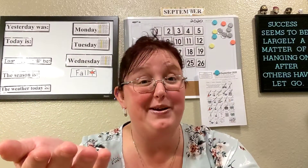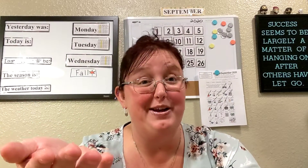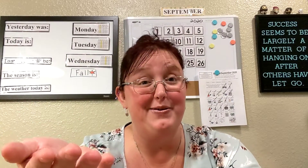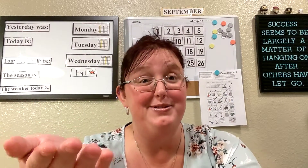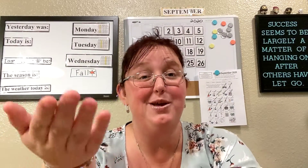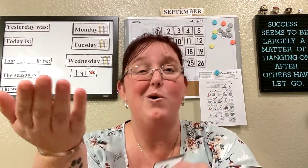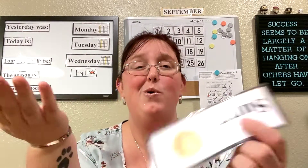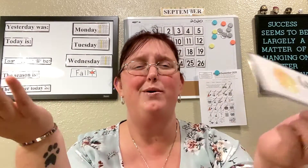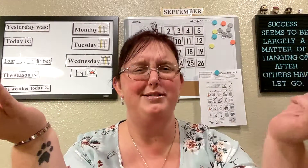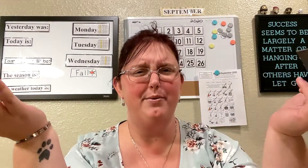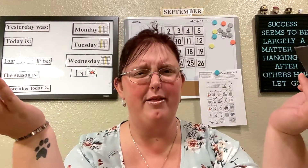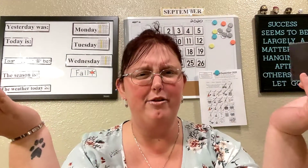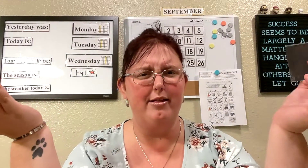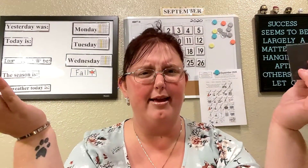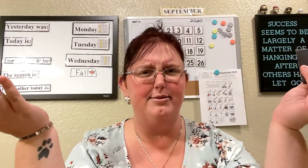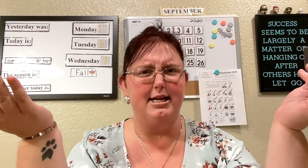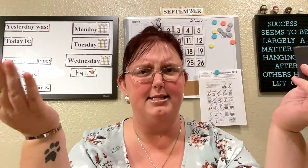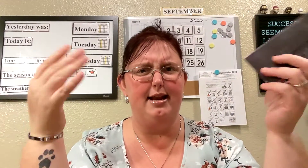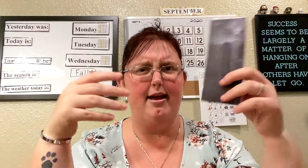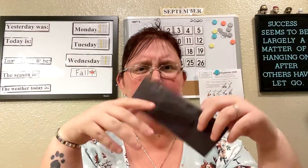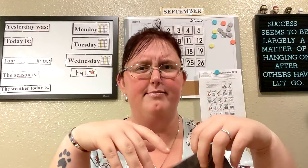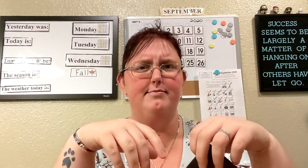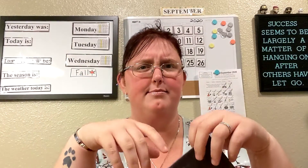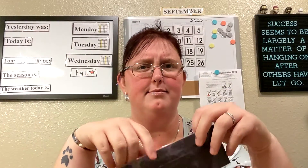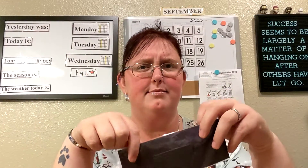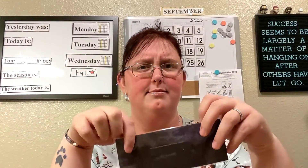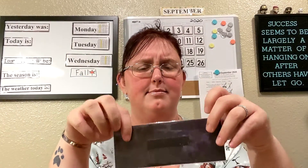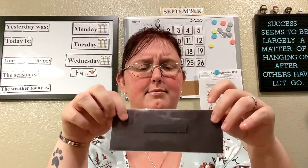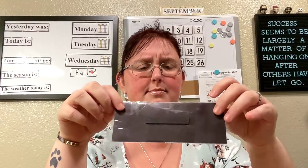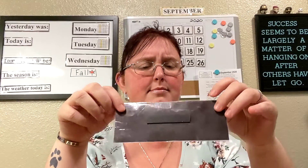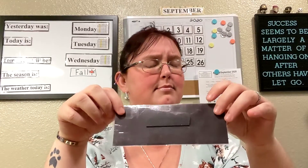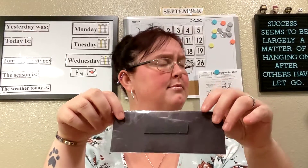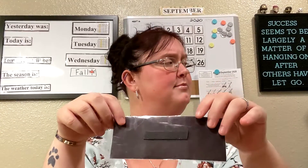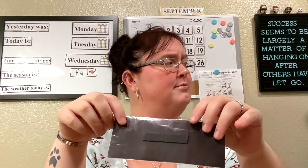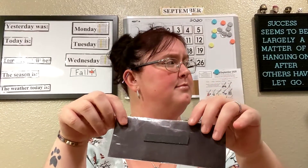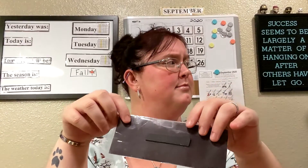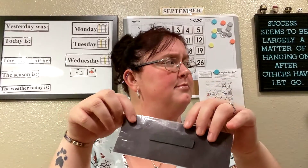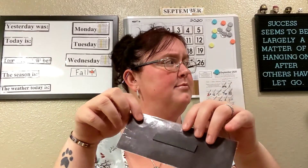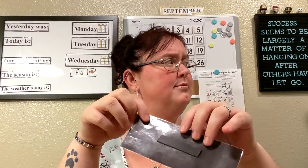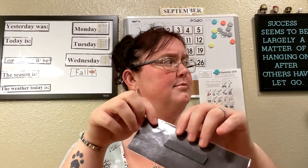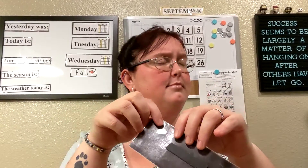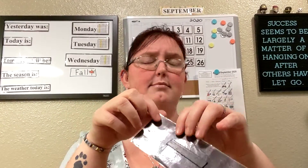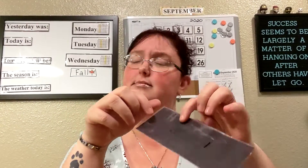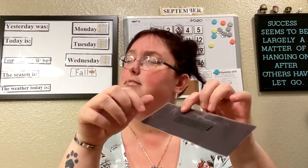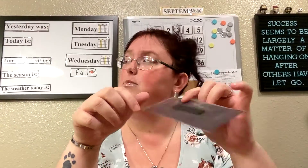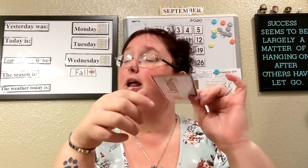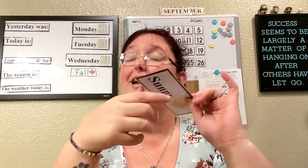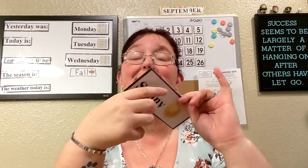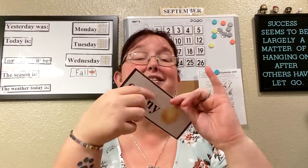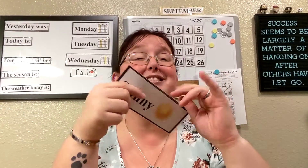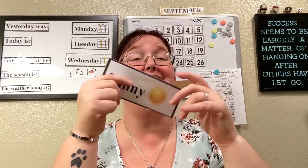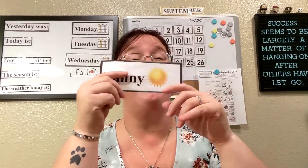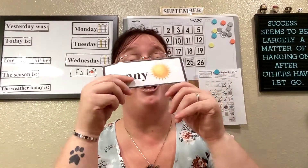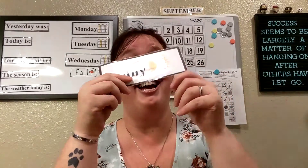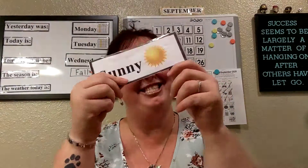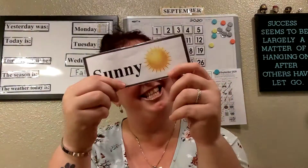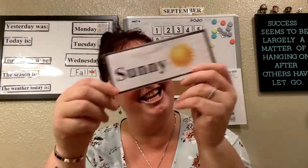windows. What does the weather look like outside today? look outside, I see that